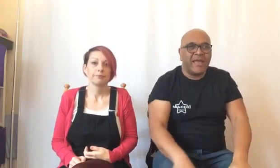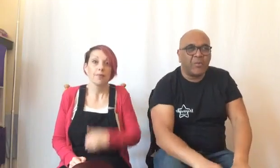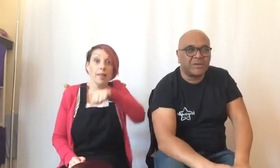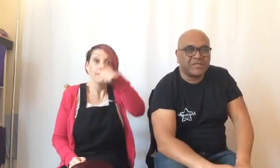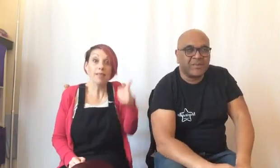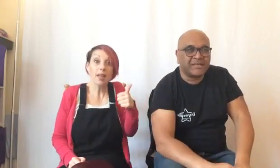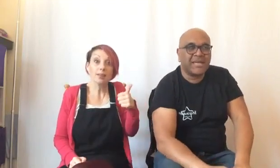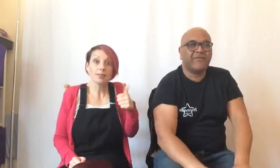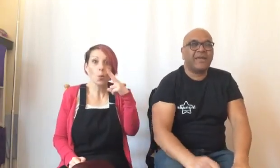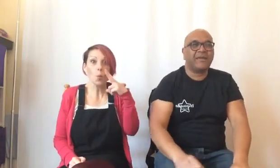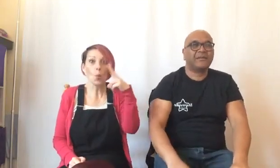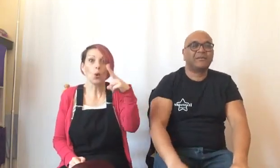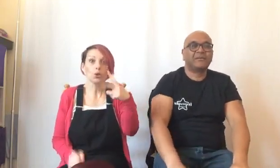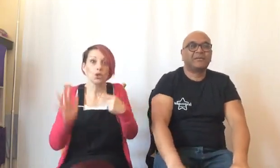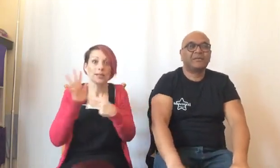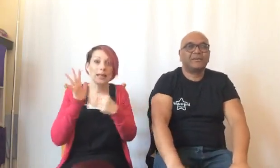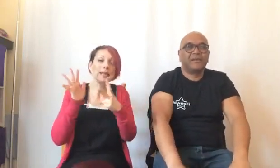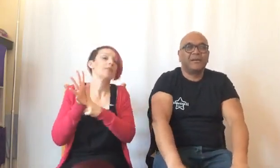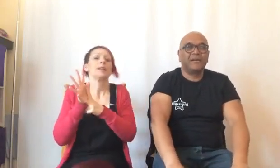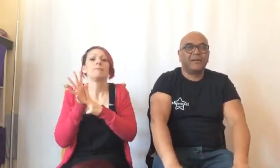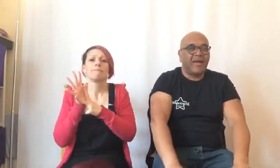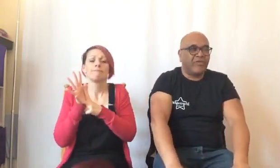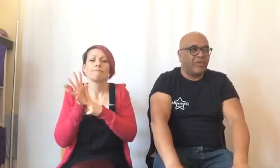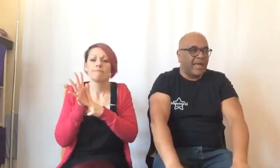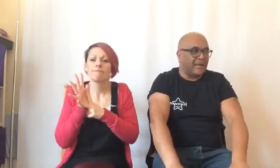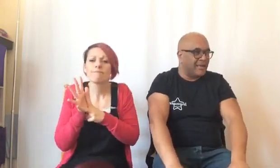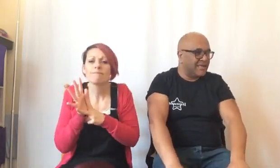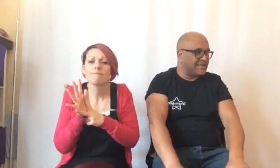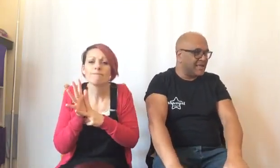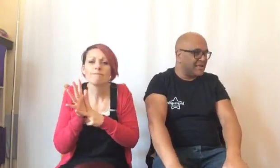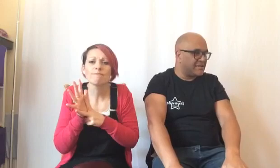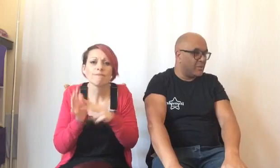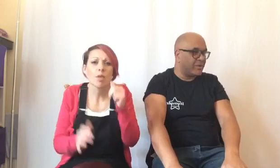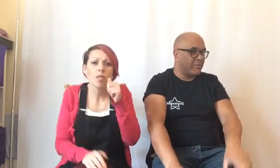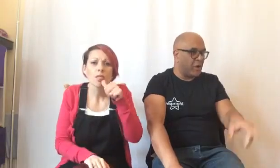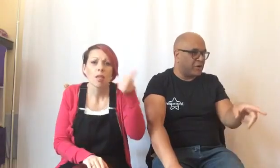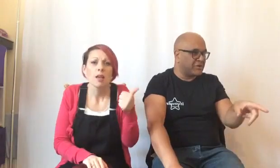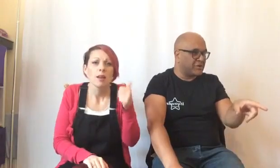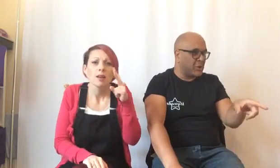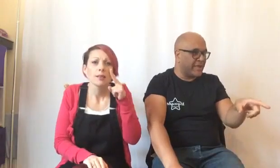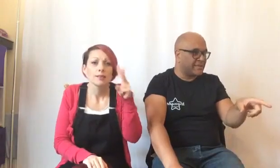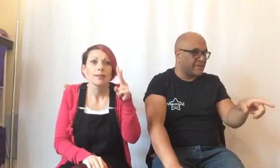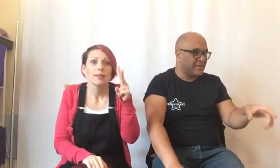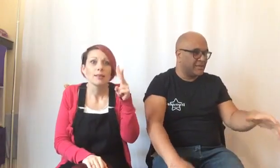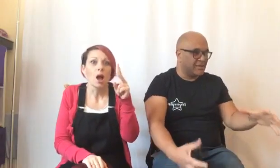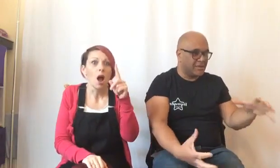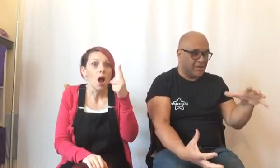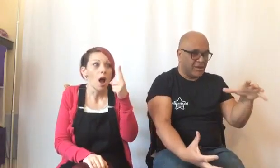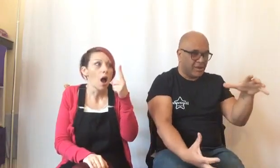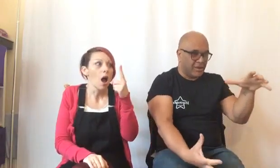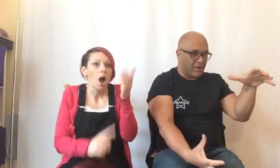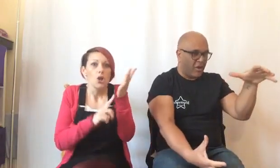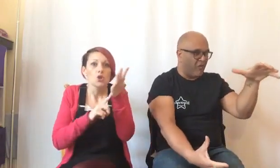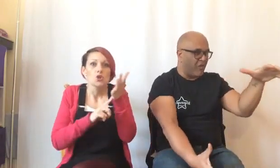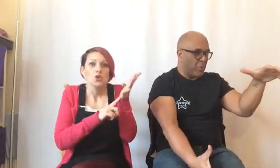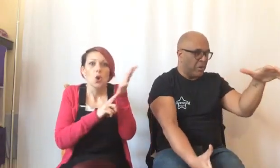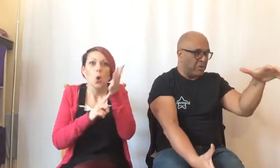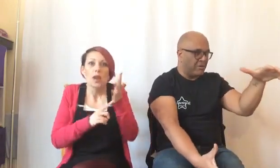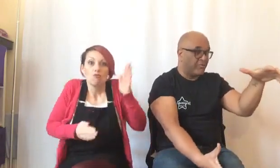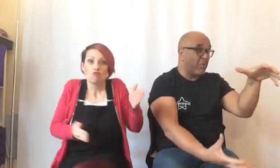Then he watches a bit of TV, and then he sees one of Bernard's toys,